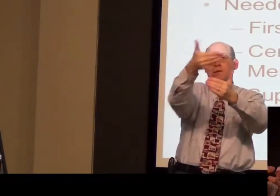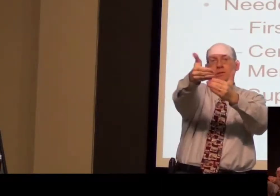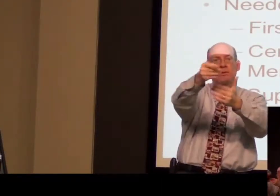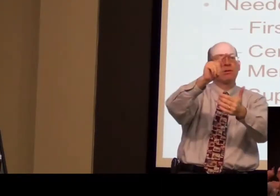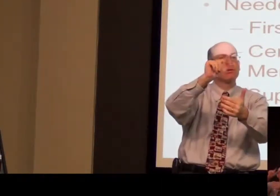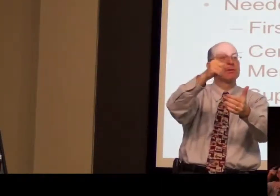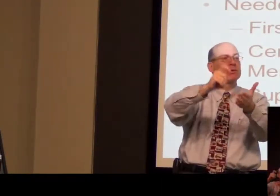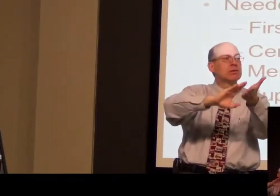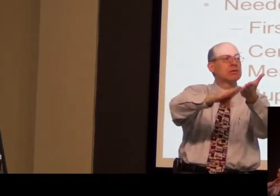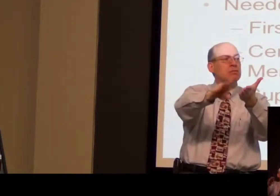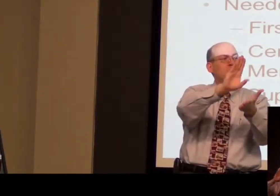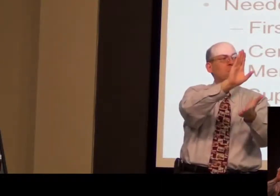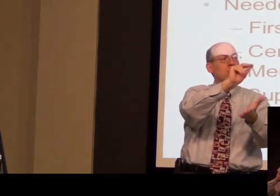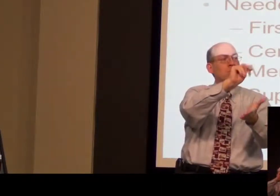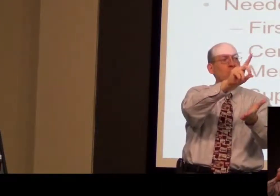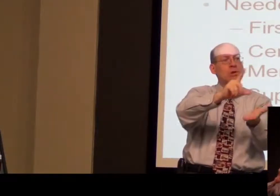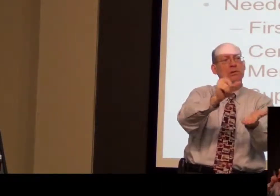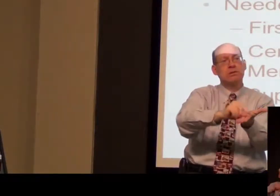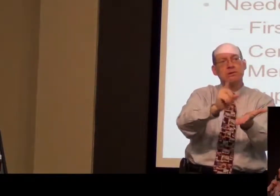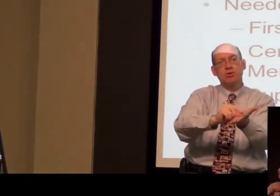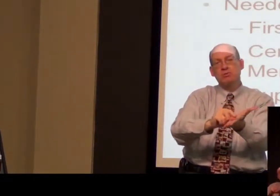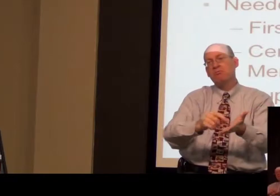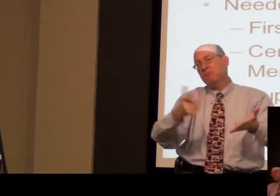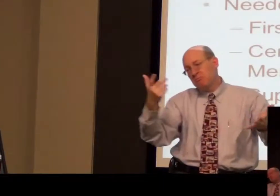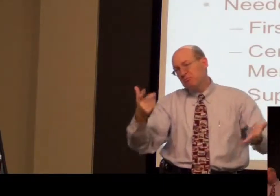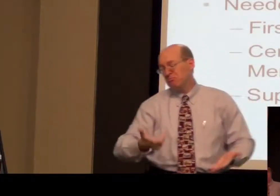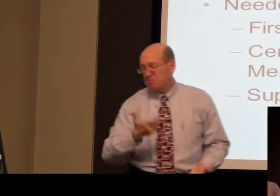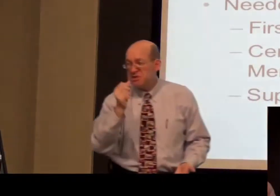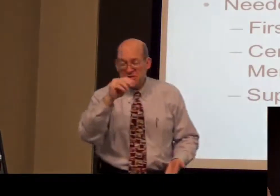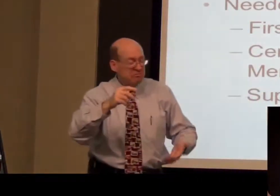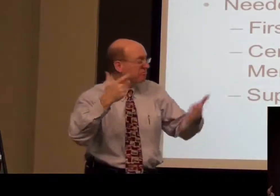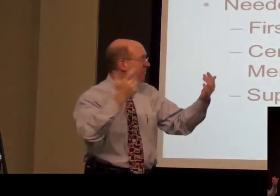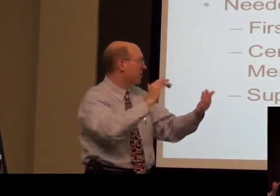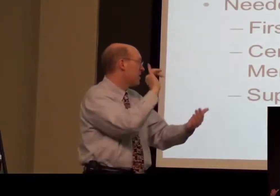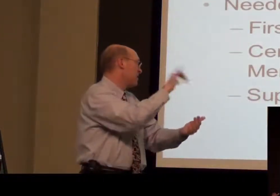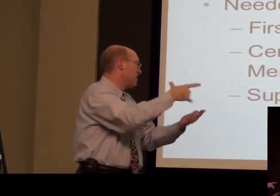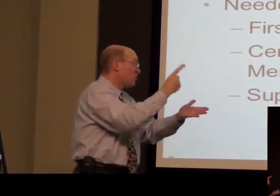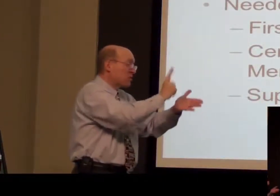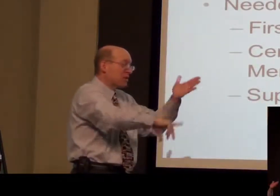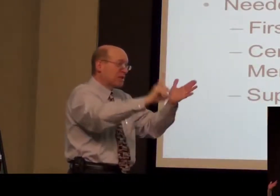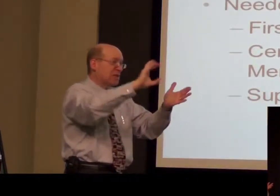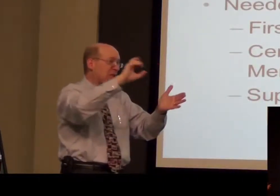much tougher time next time receiving the authority to sell bonds.